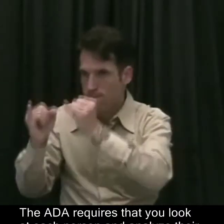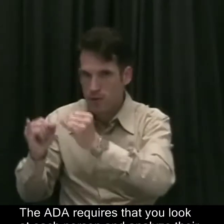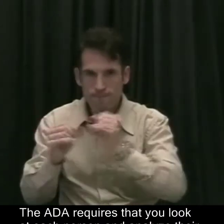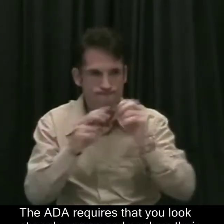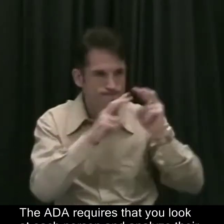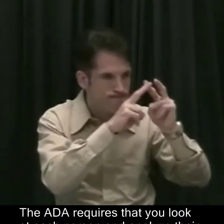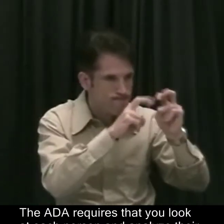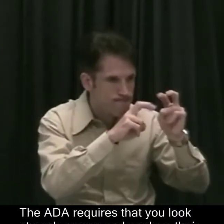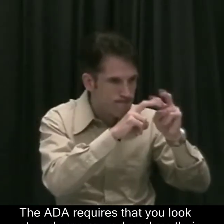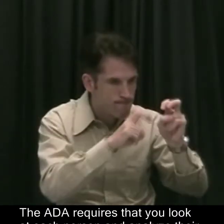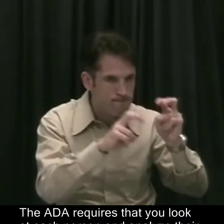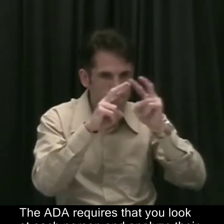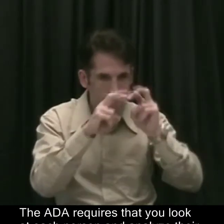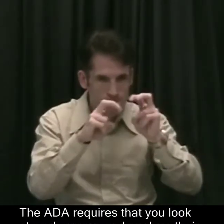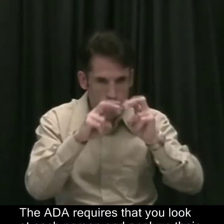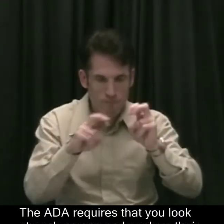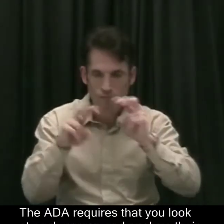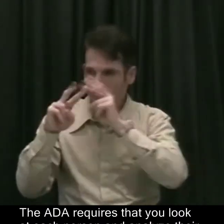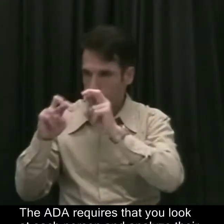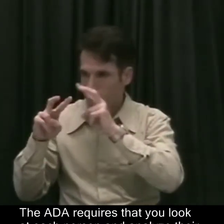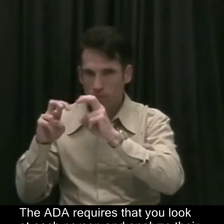analyze their needs separately.